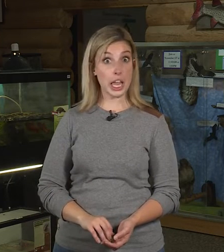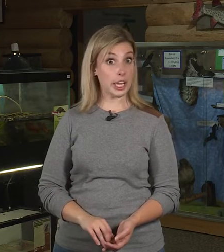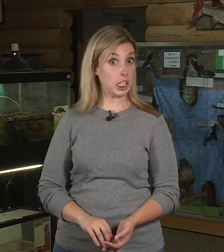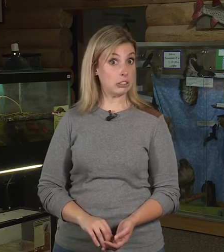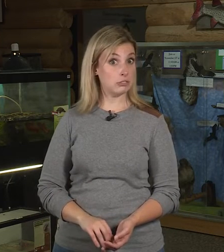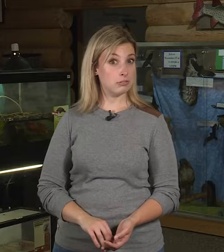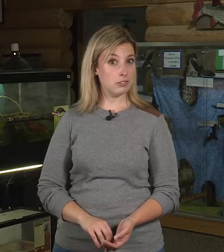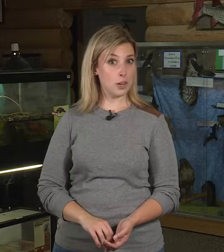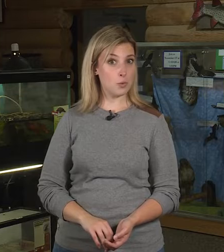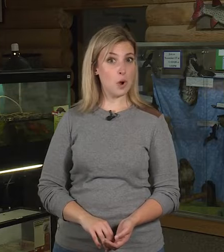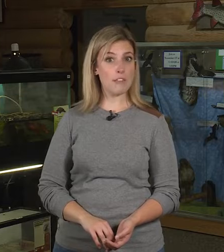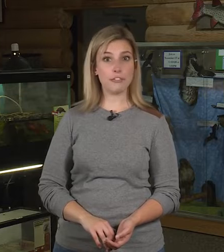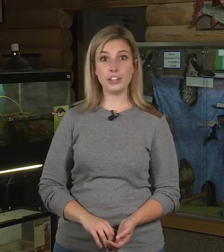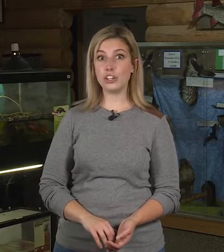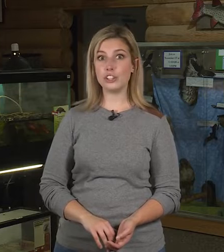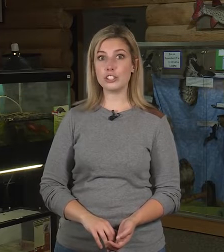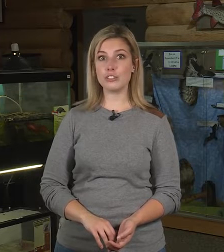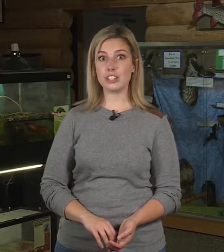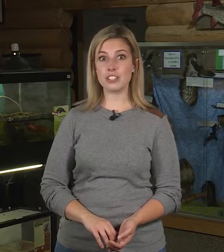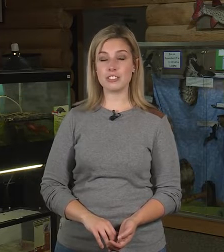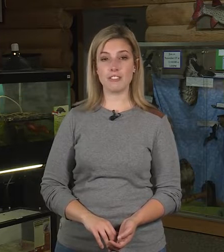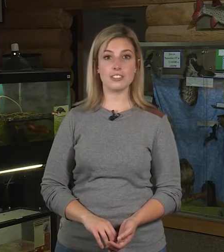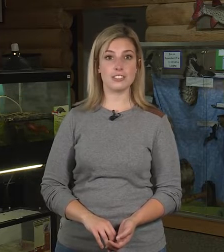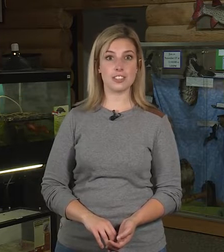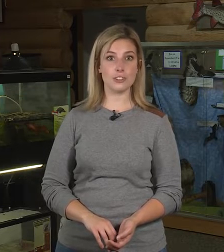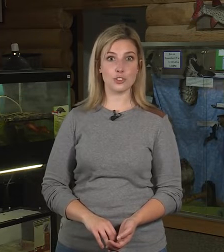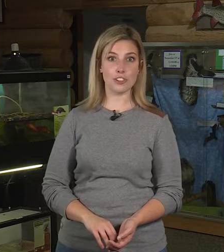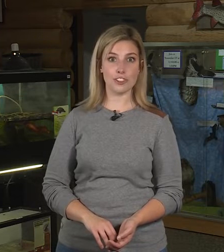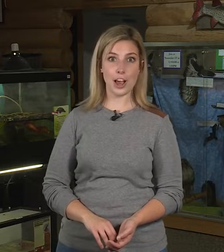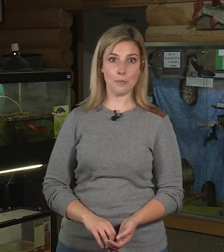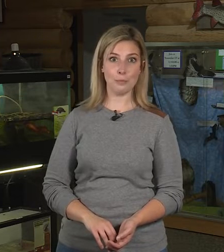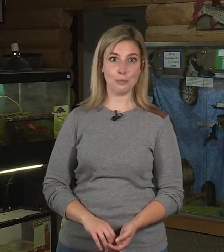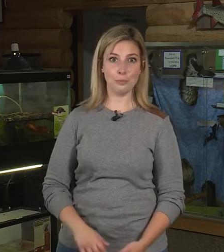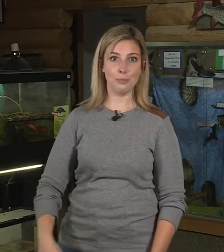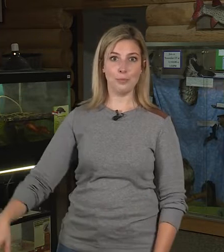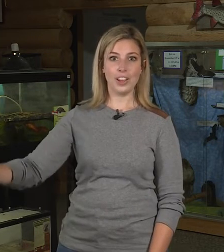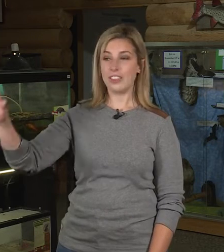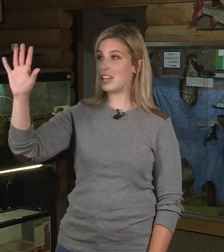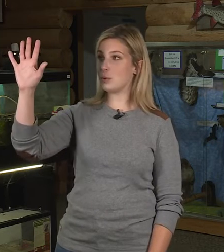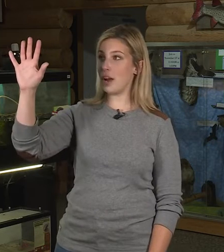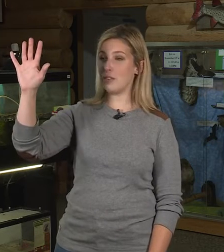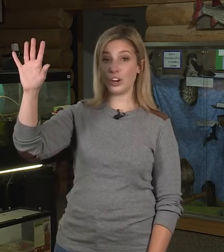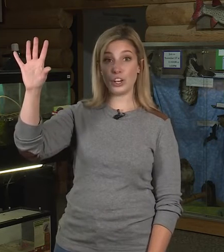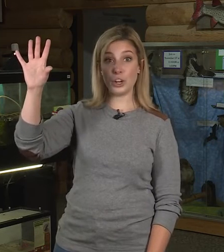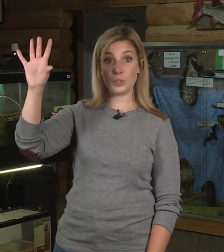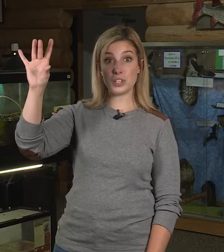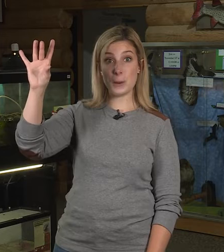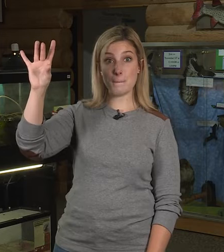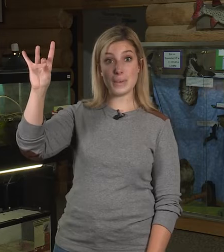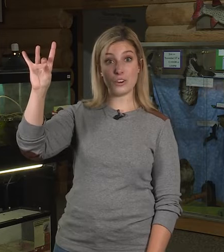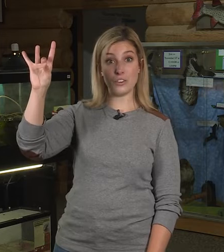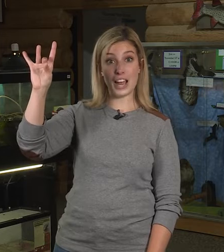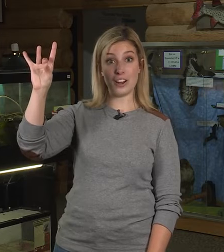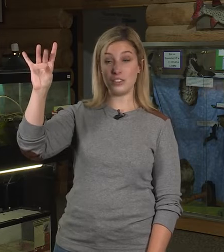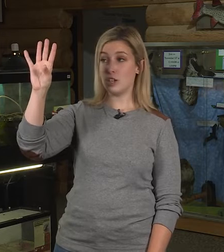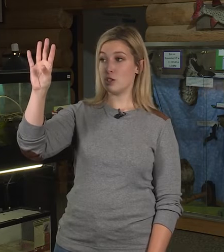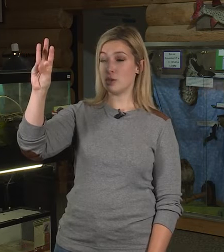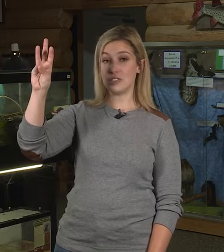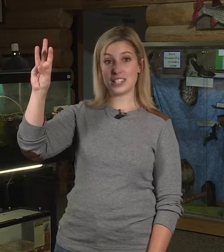8. And what finger do you think is going to touch the thumb? That's right, we're going to go to the middle now. So we have